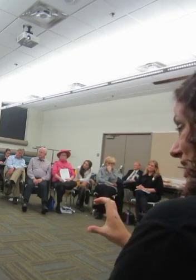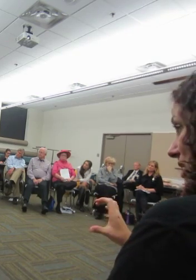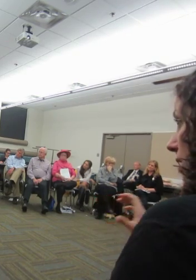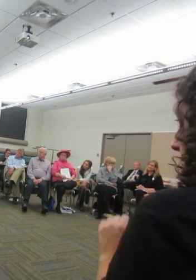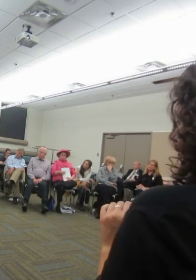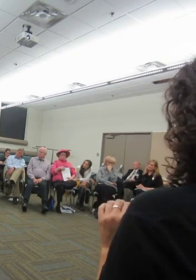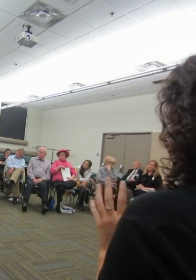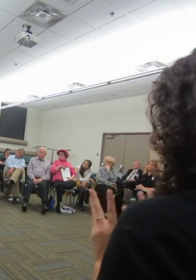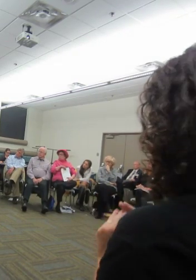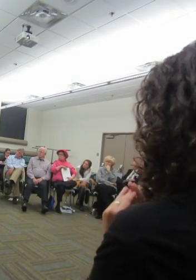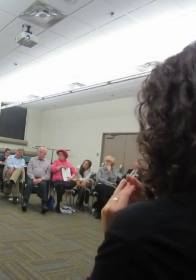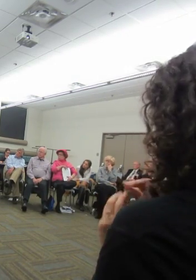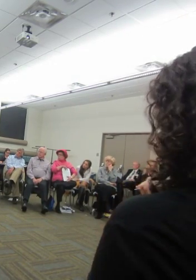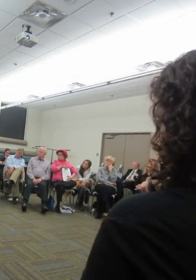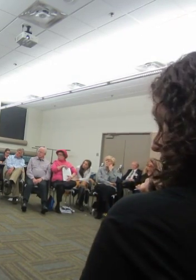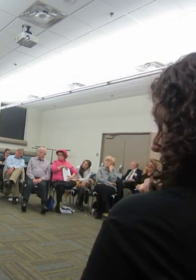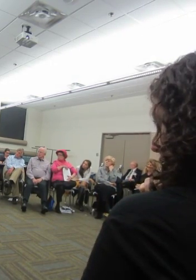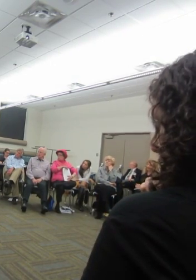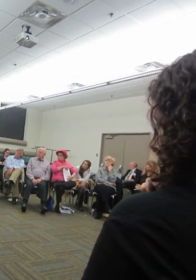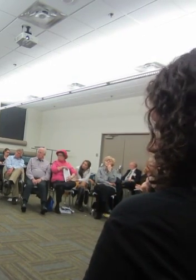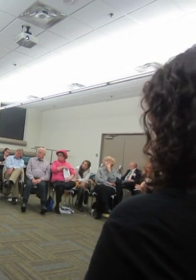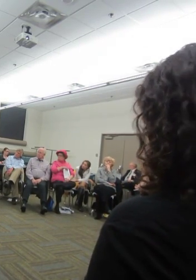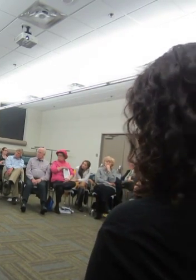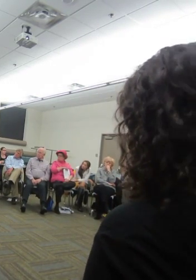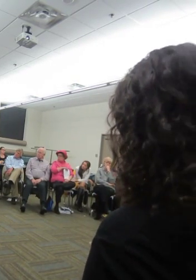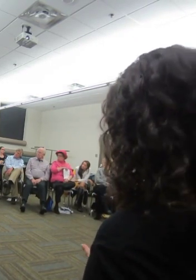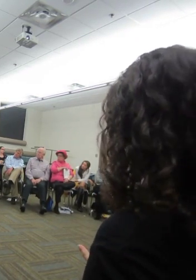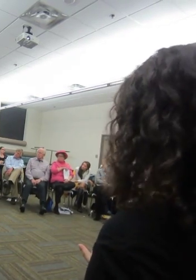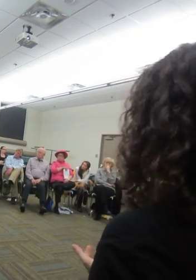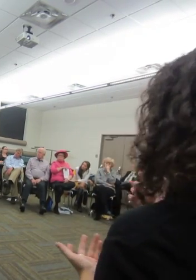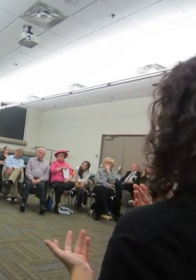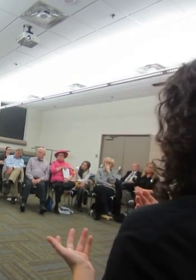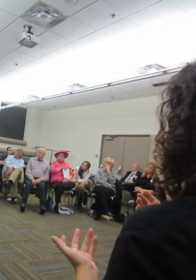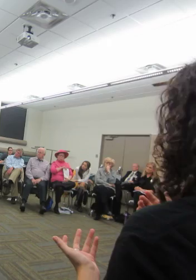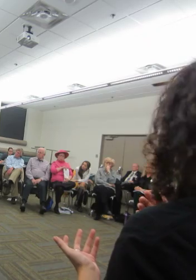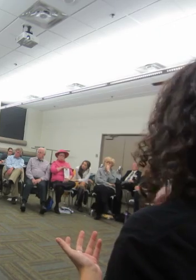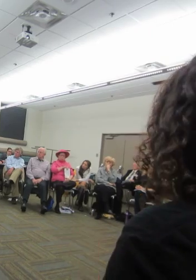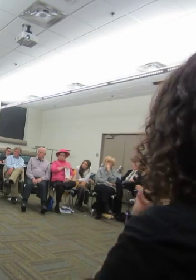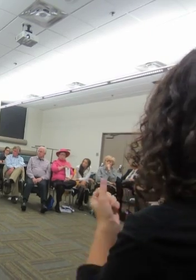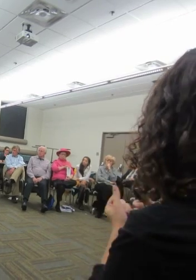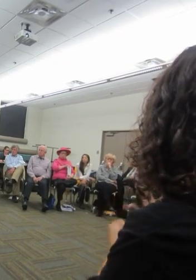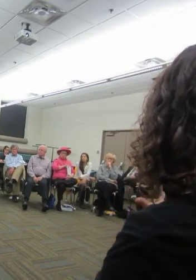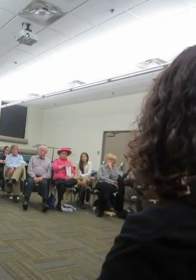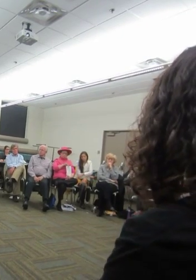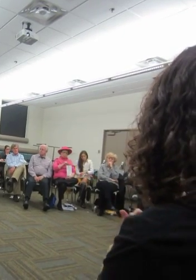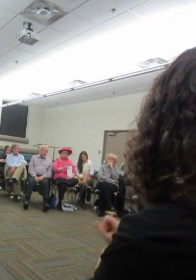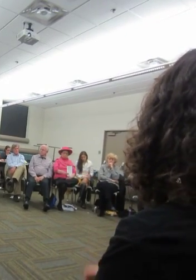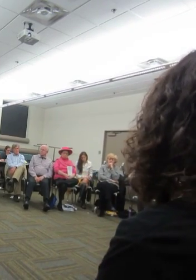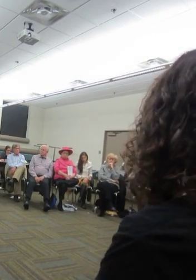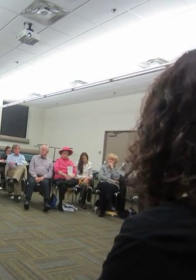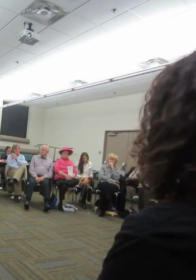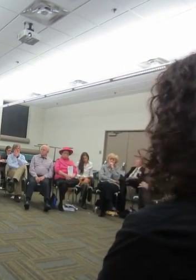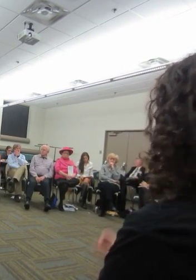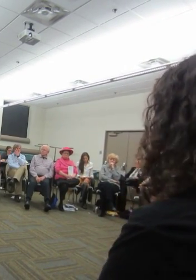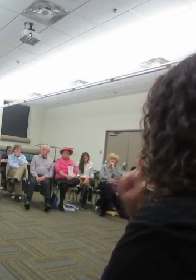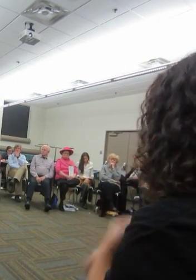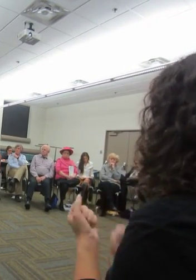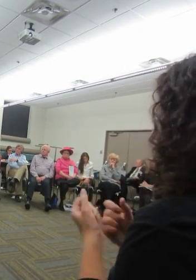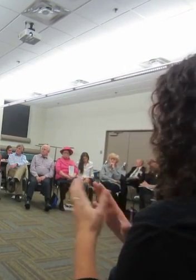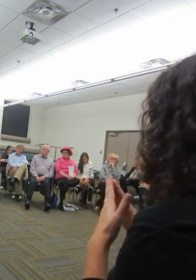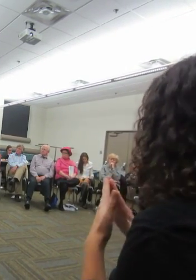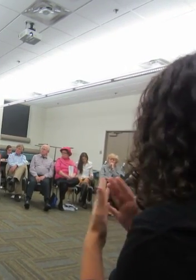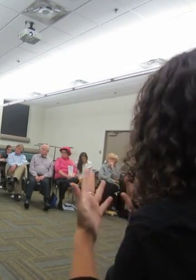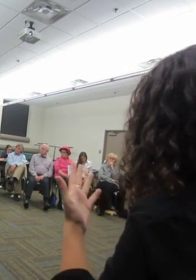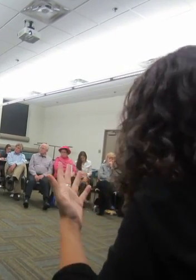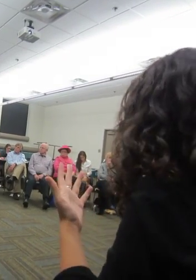private, that's really a disservice to the work you're doing. I think it's a disservice to the city, and I really would